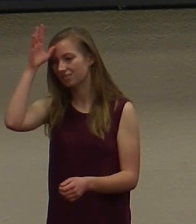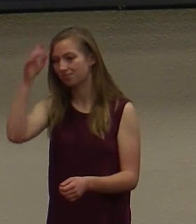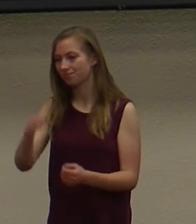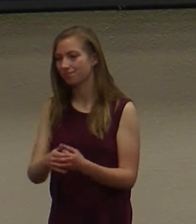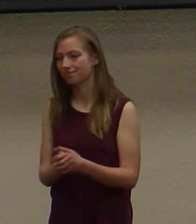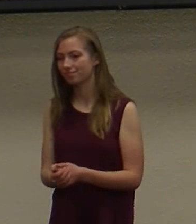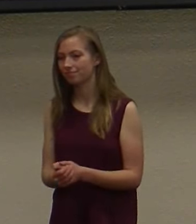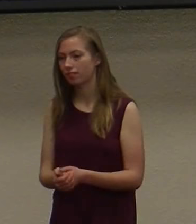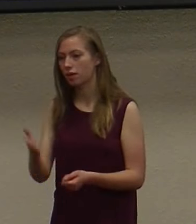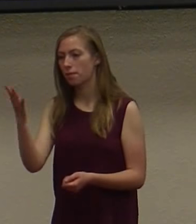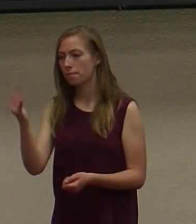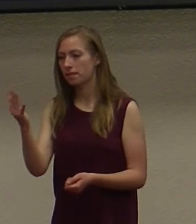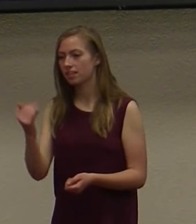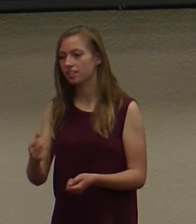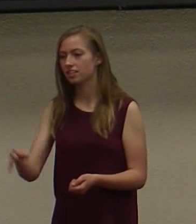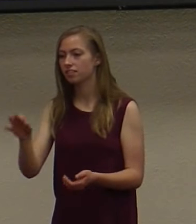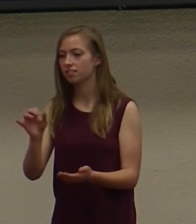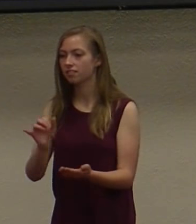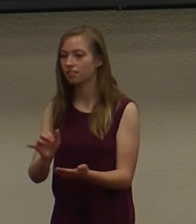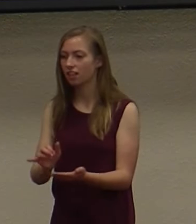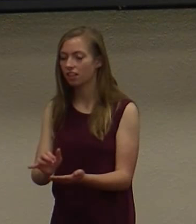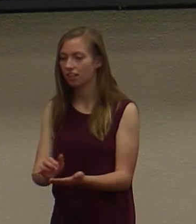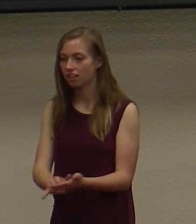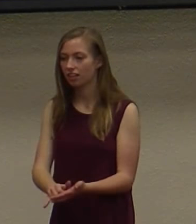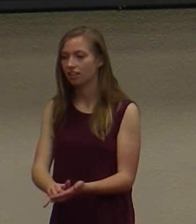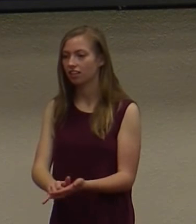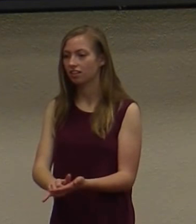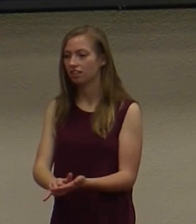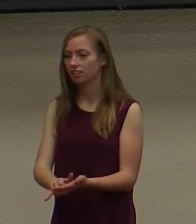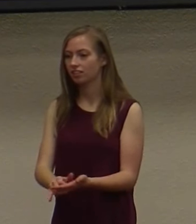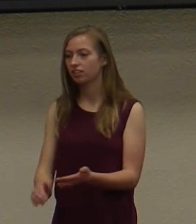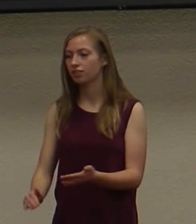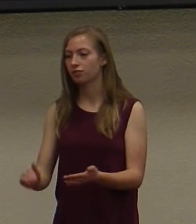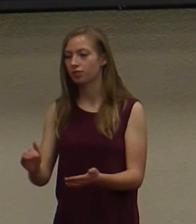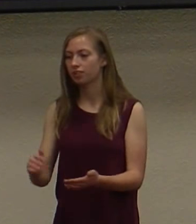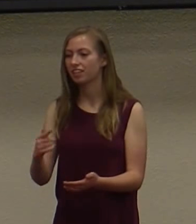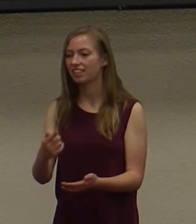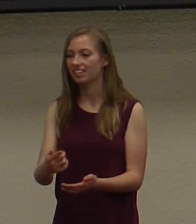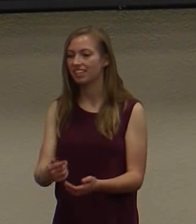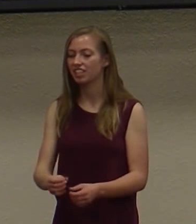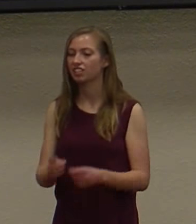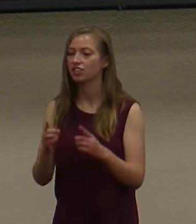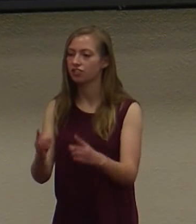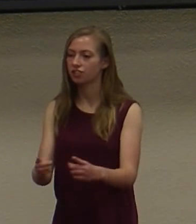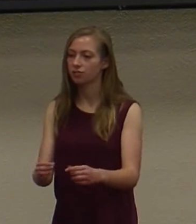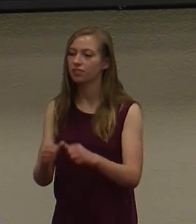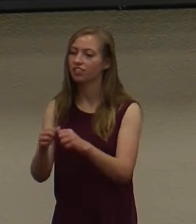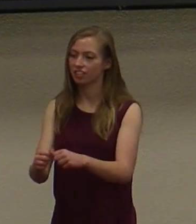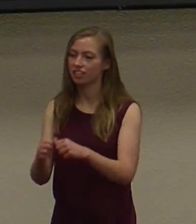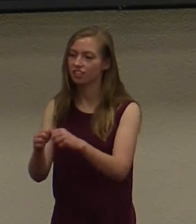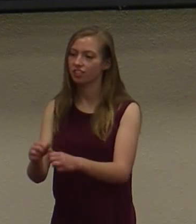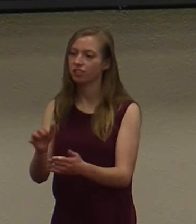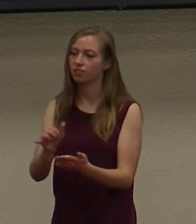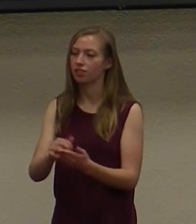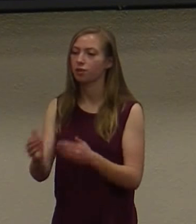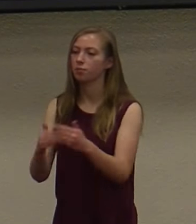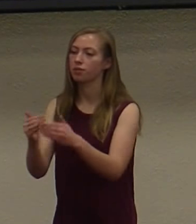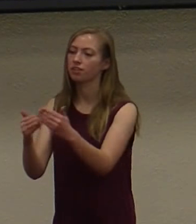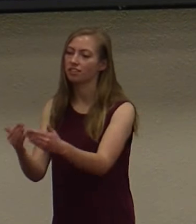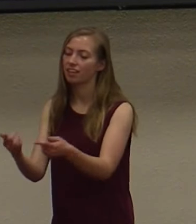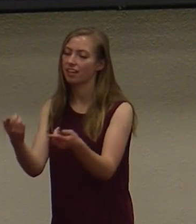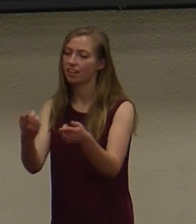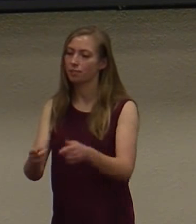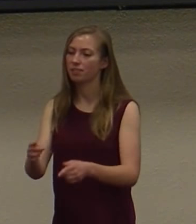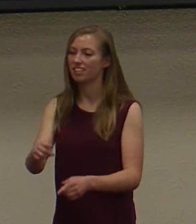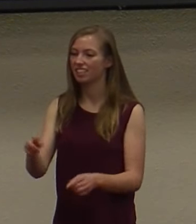And because of that upbringing, Hong An is determined to continue that process as he looks